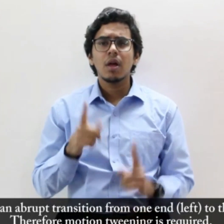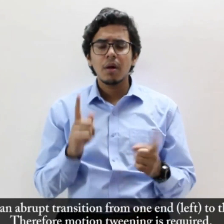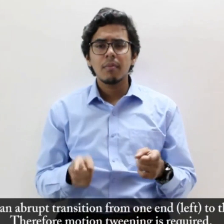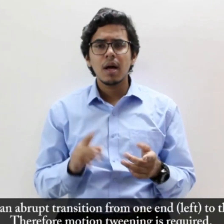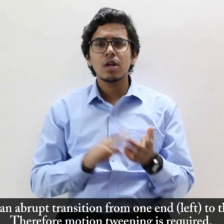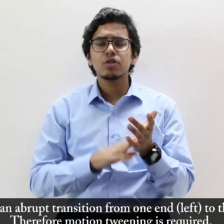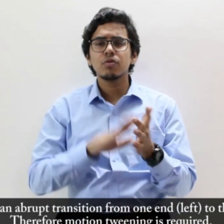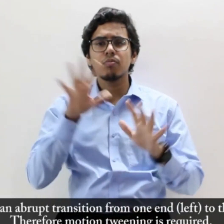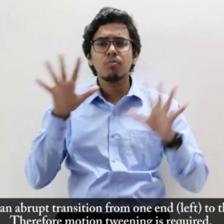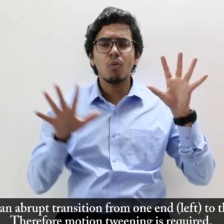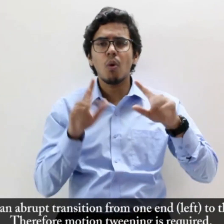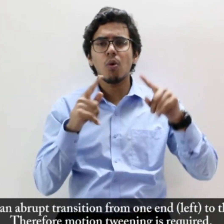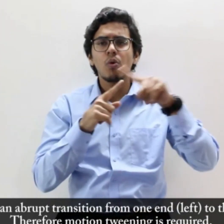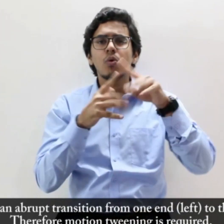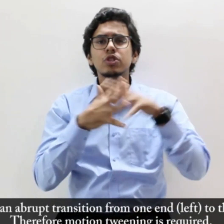tweening is required.